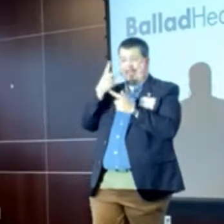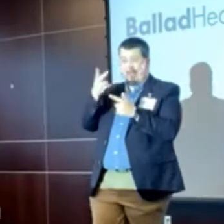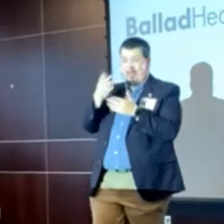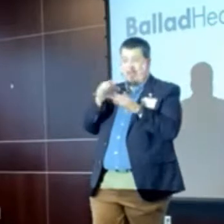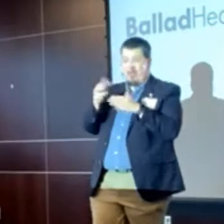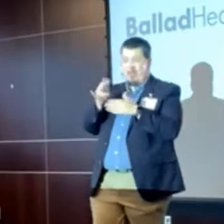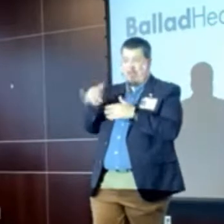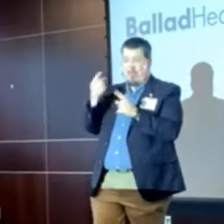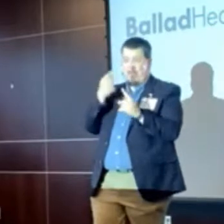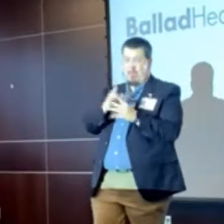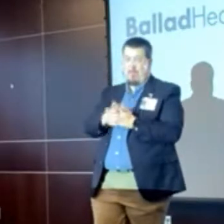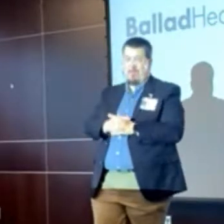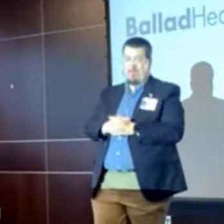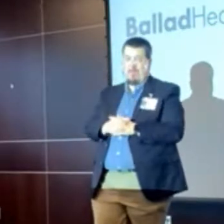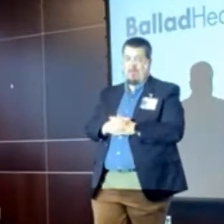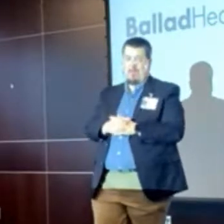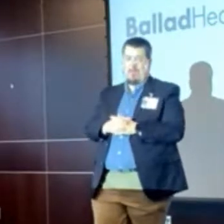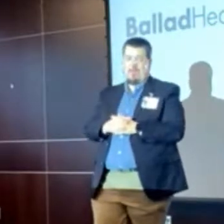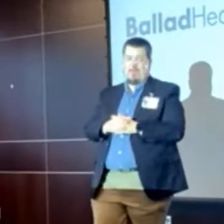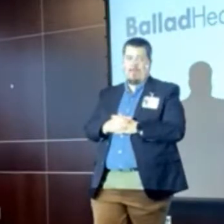this